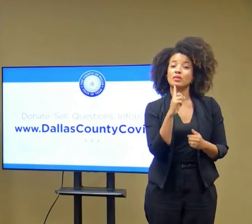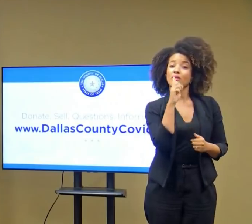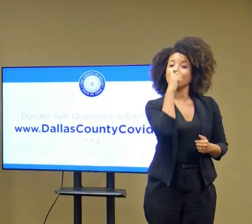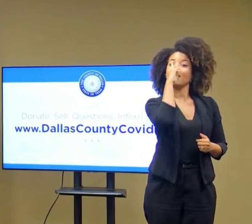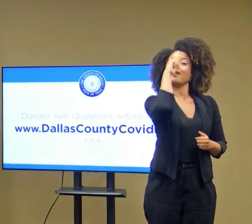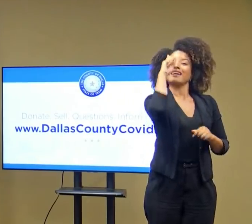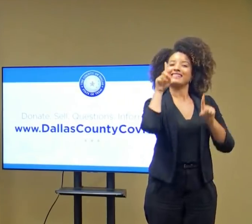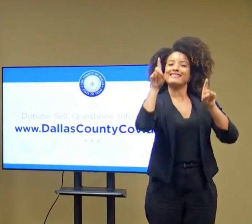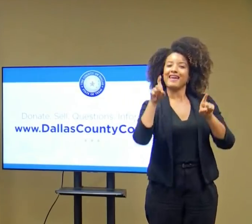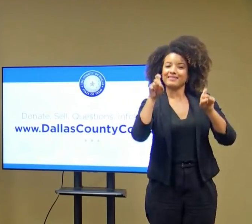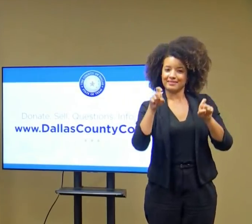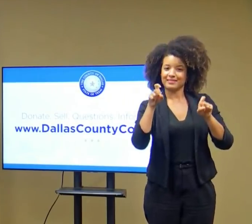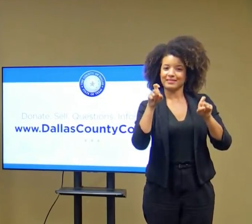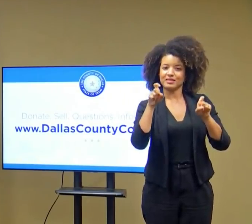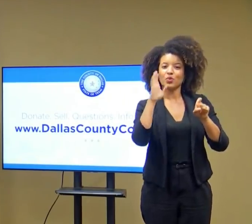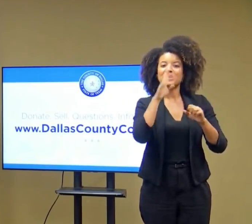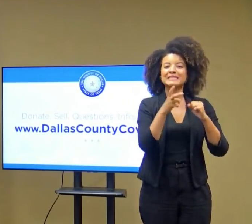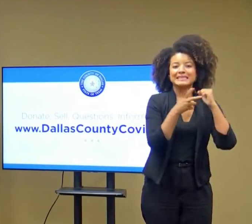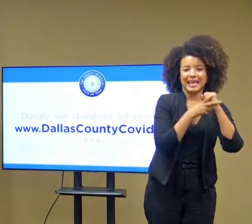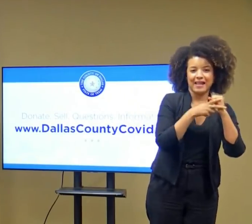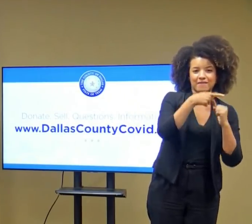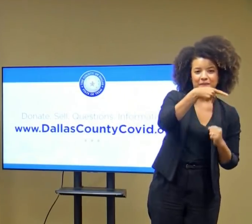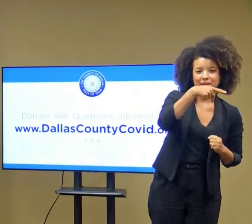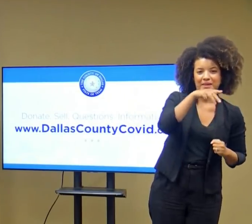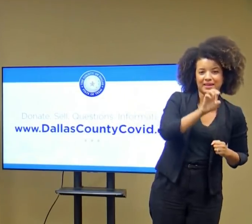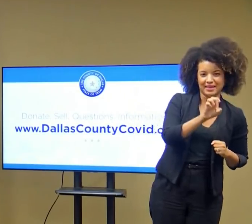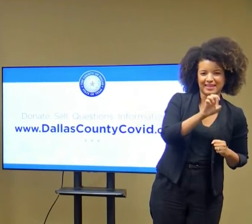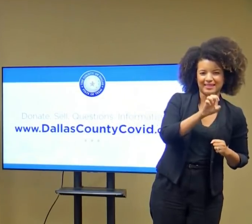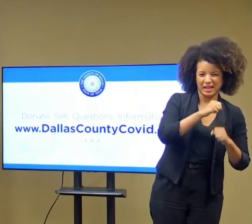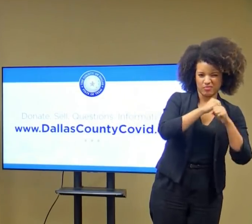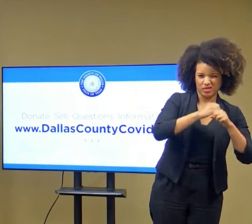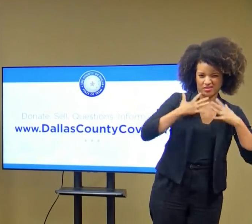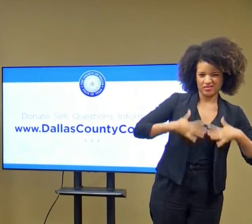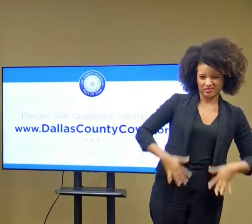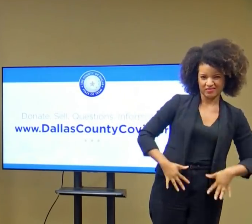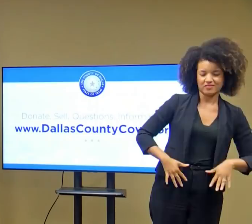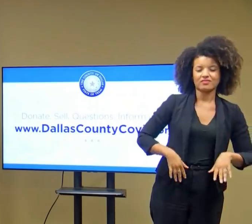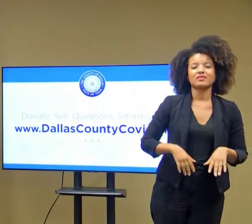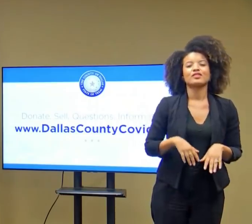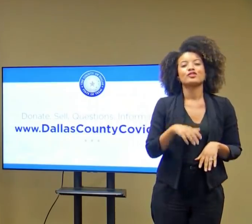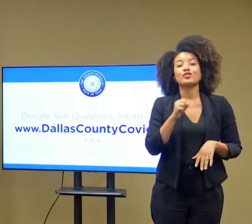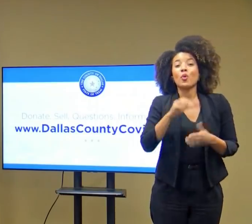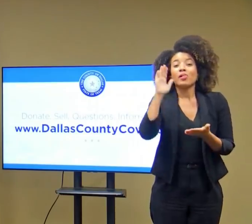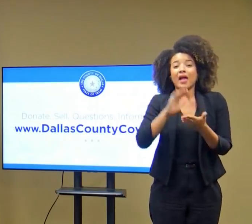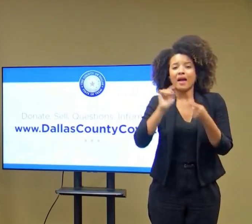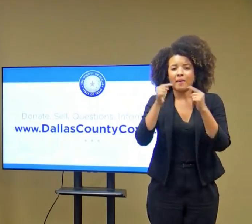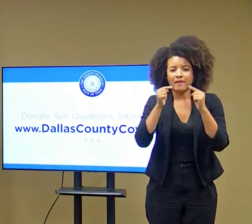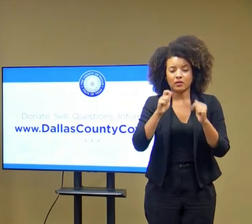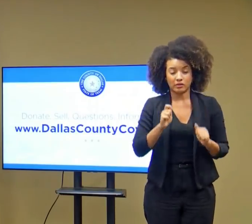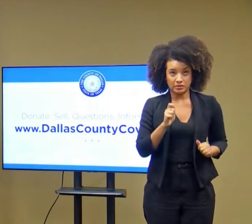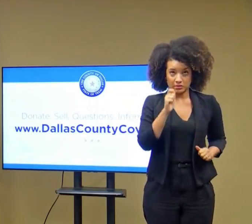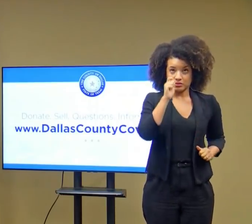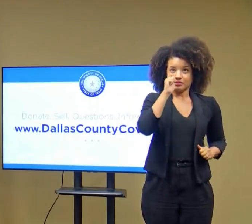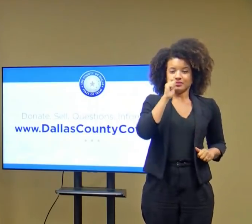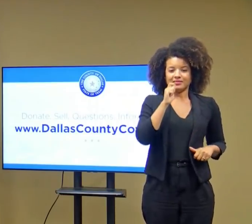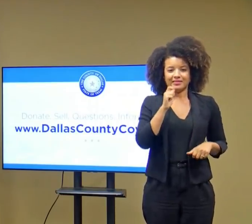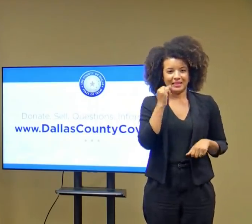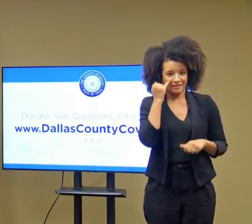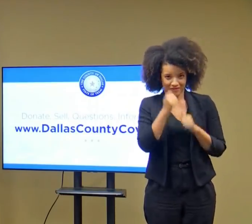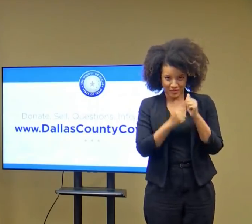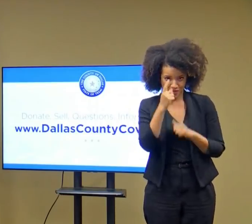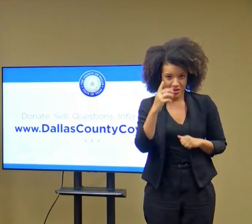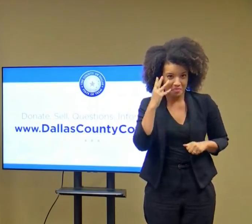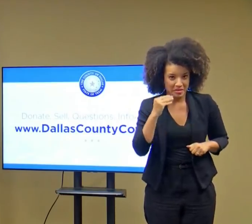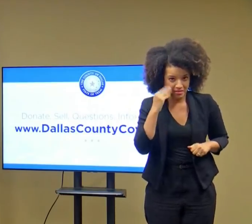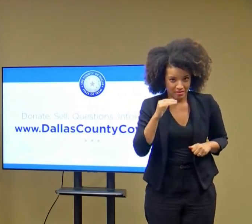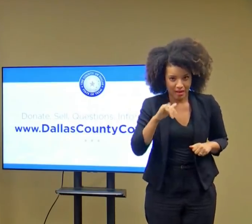will save us PPE. We're running short on PPE, and that'll be less painful for you if anybody's ever endured having this